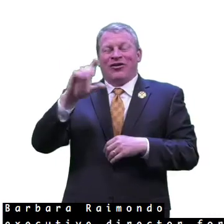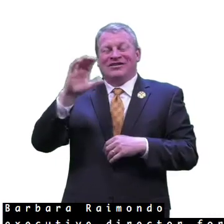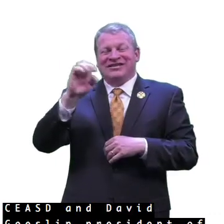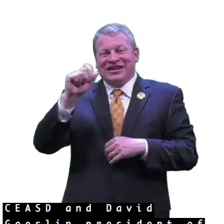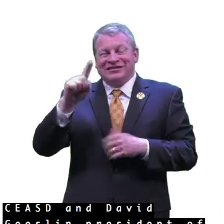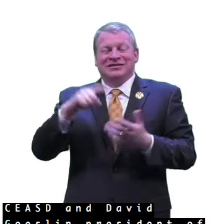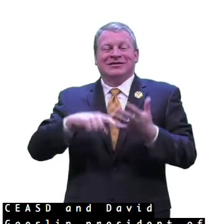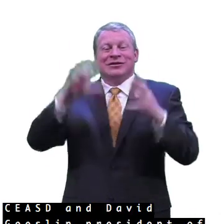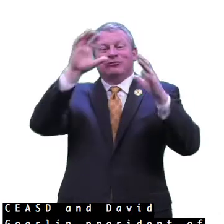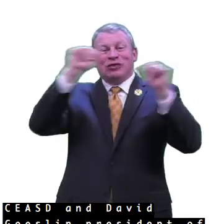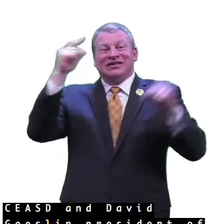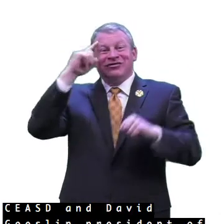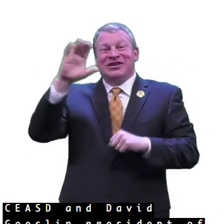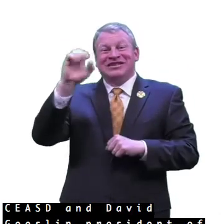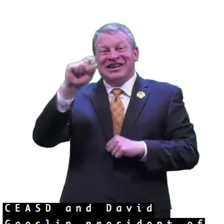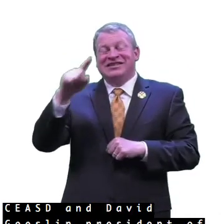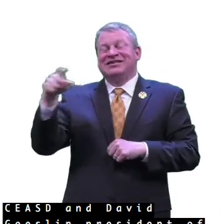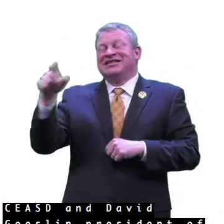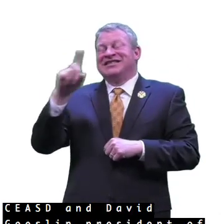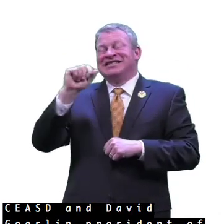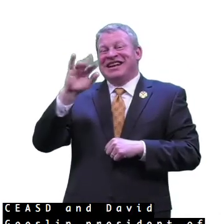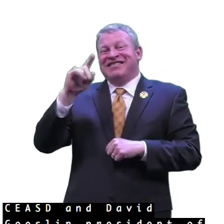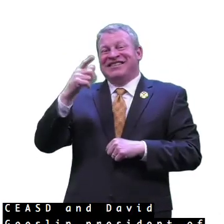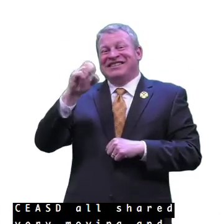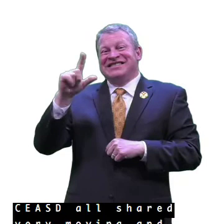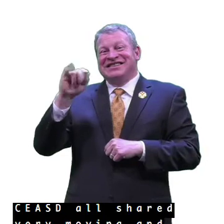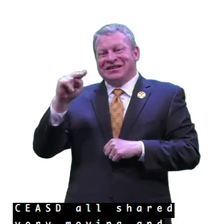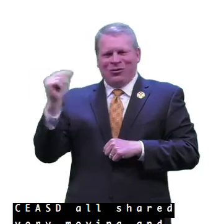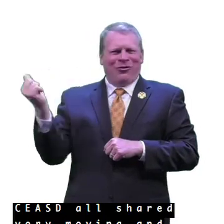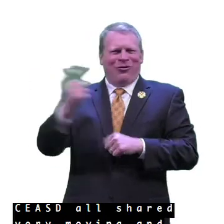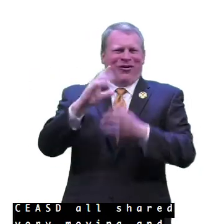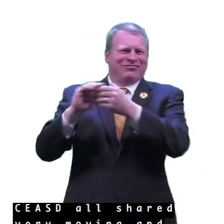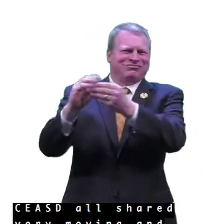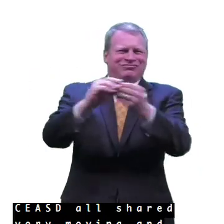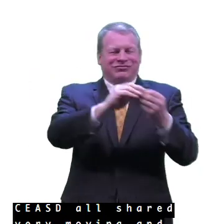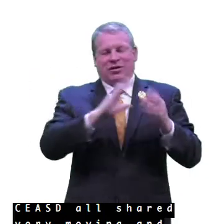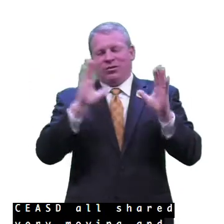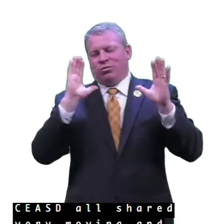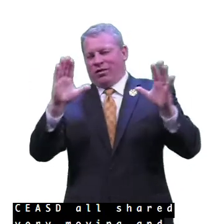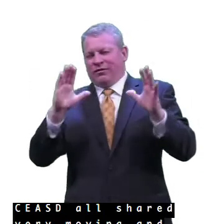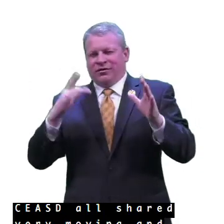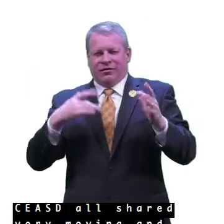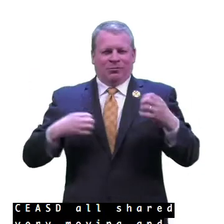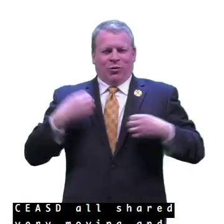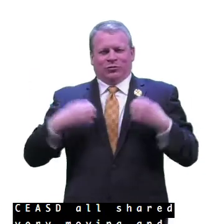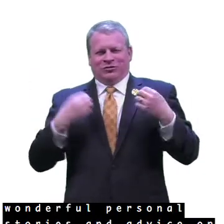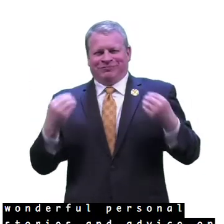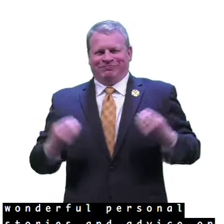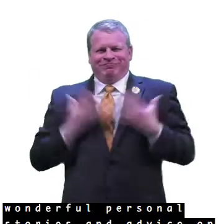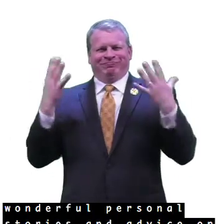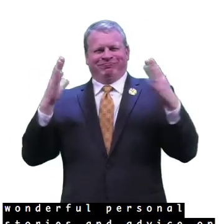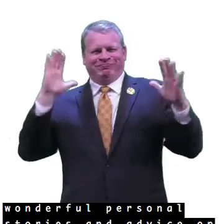for CEASD, and David Gieslin, president of CEASD, all shared very moving and wonderful